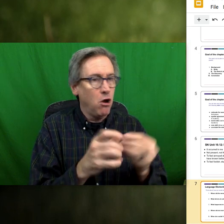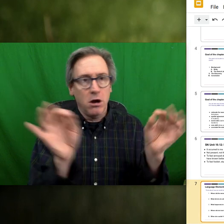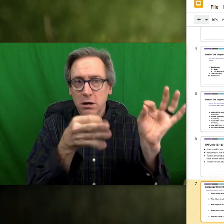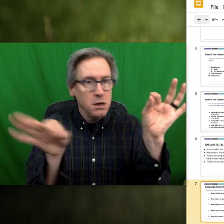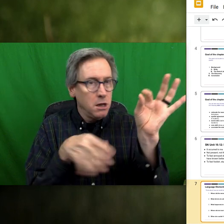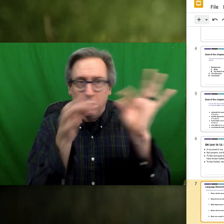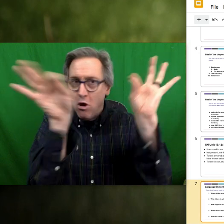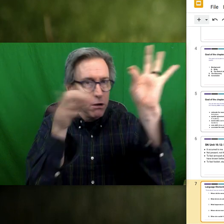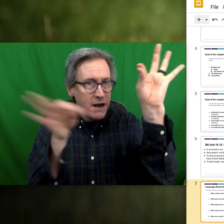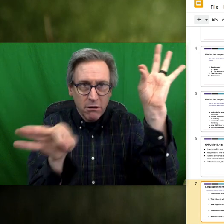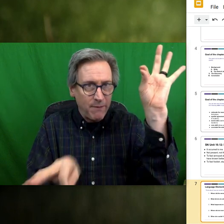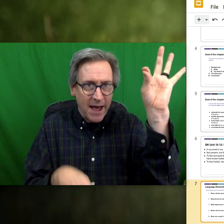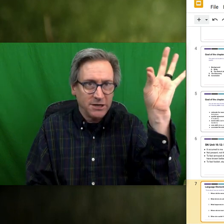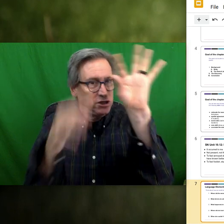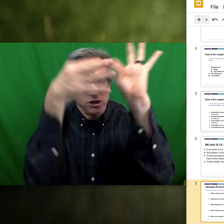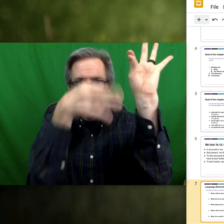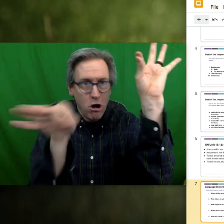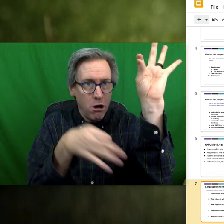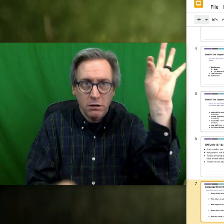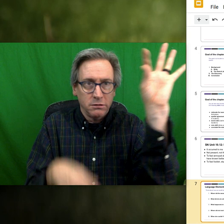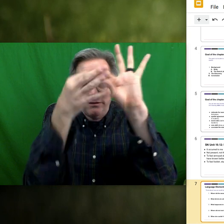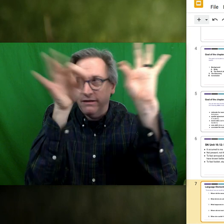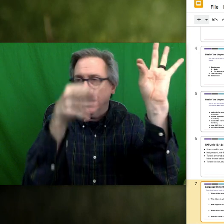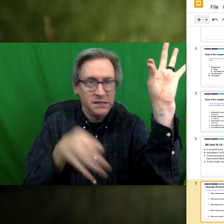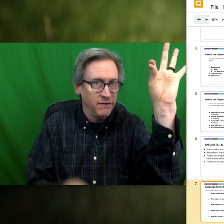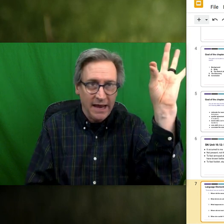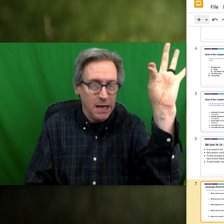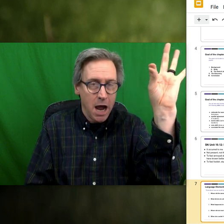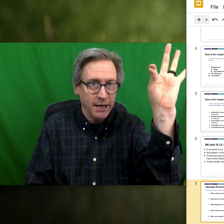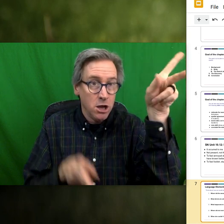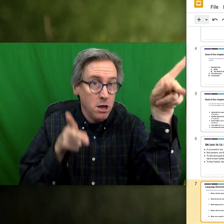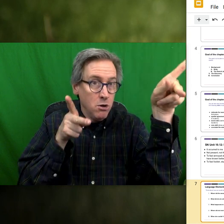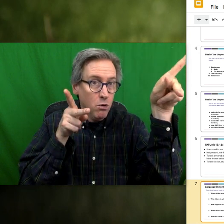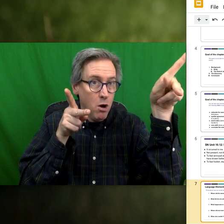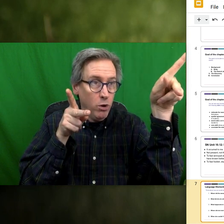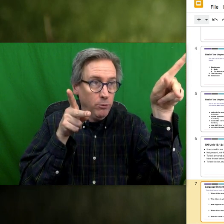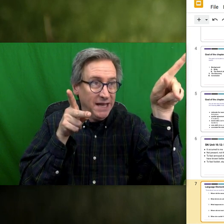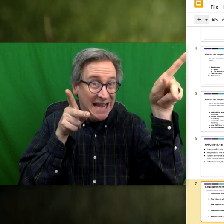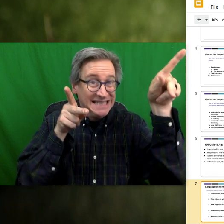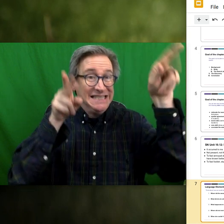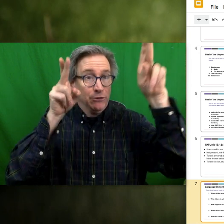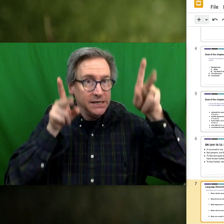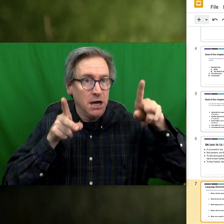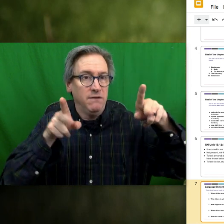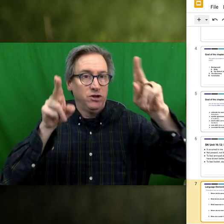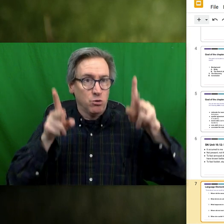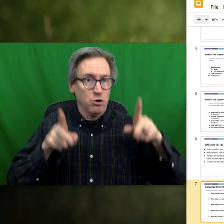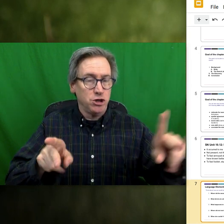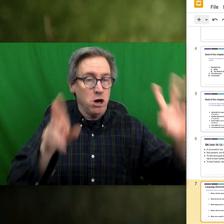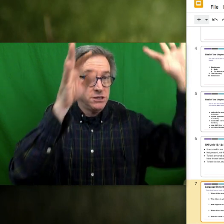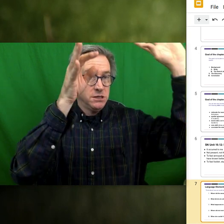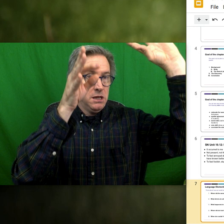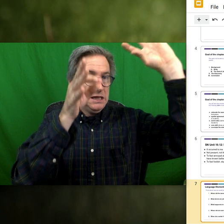that. Long narrative passages, long things of any kind will be a series of